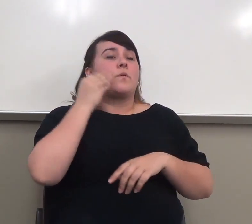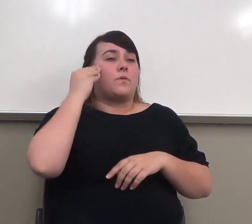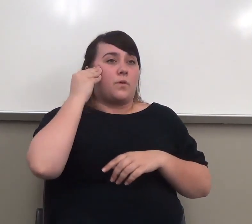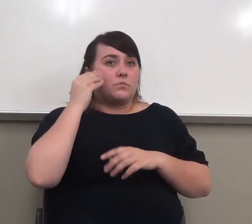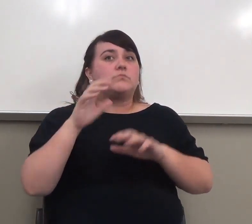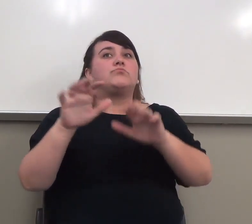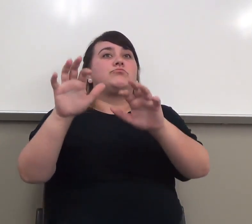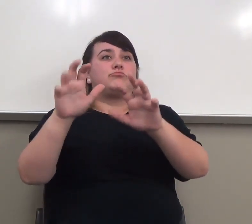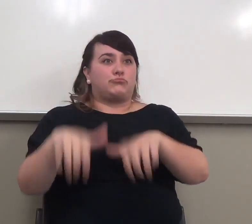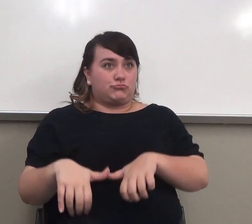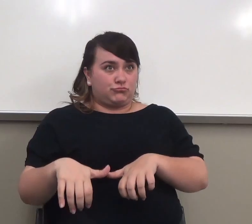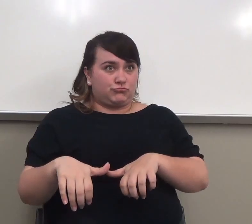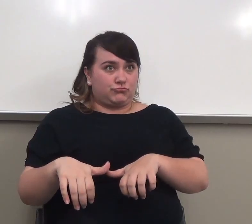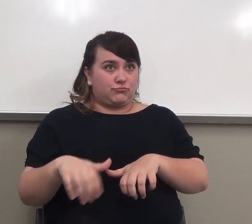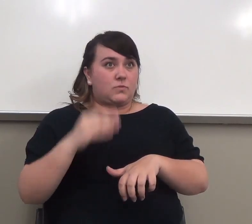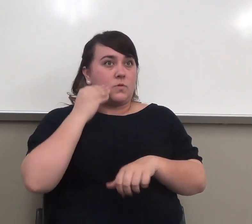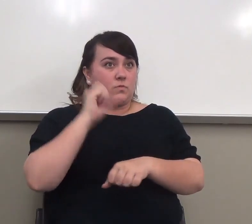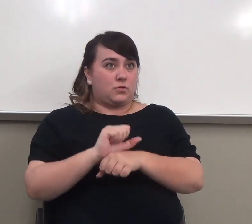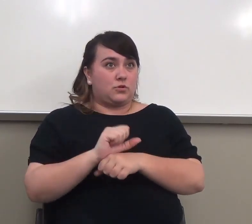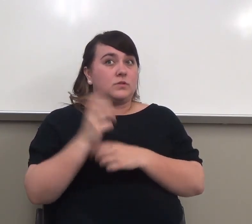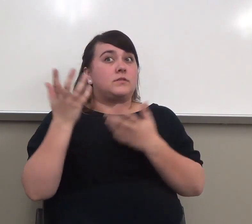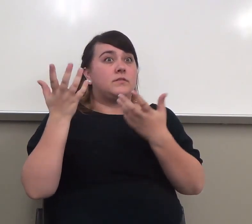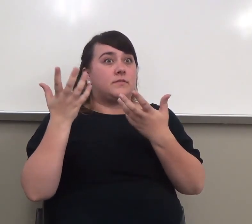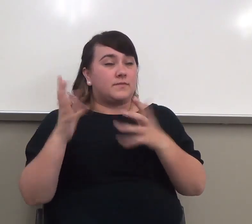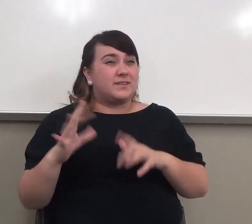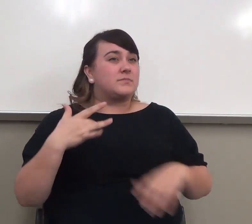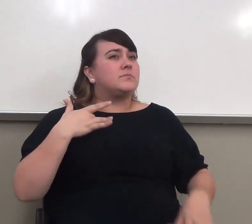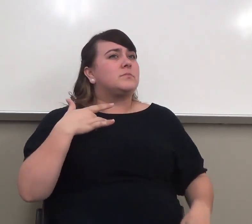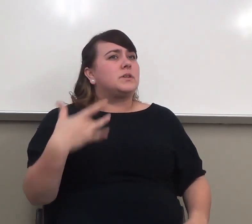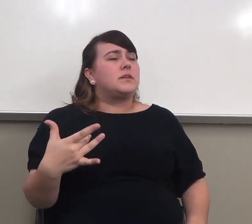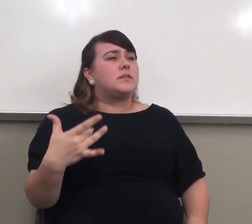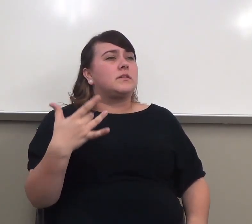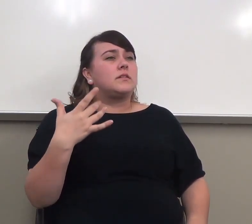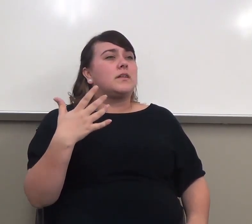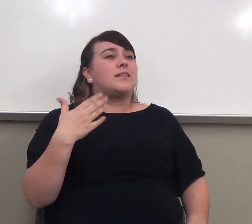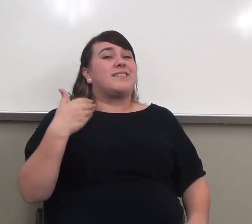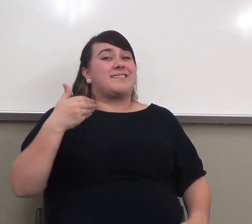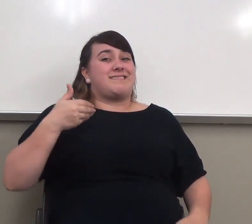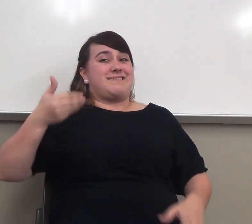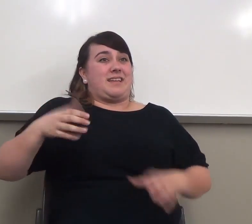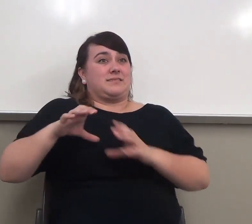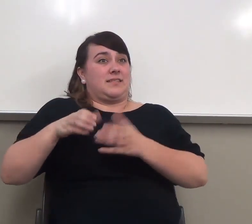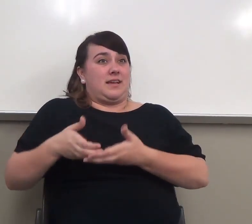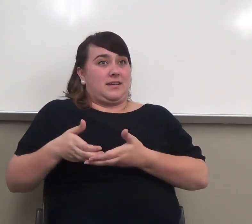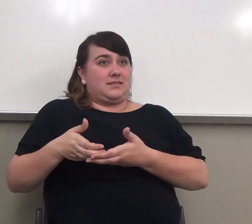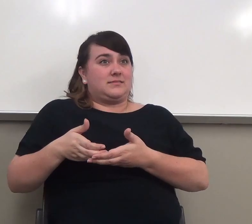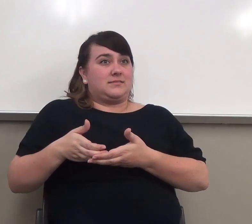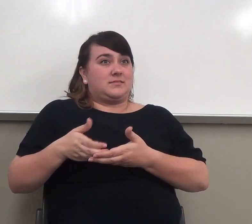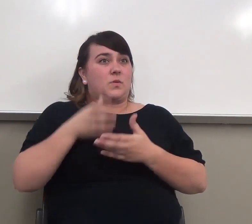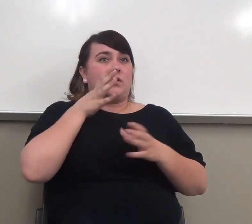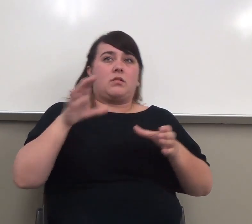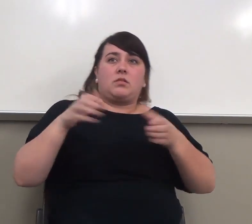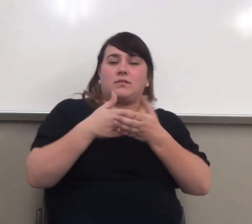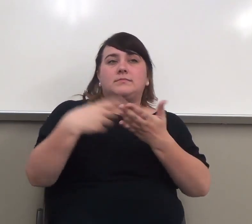method for doing homework is to have you go home and do it. We introduce it in class briefly. I give you a